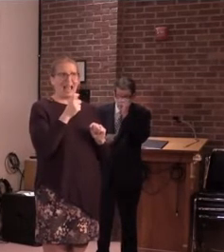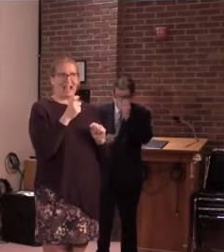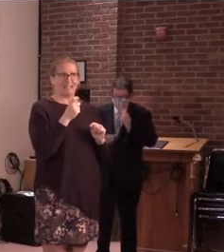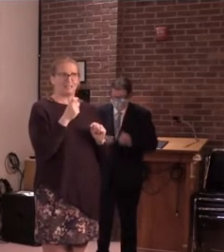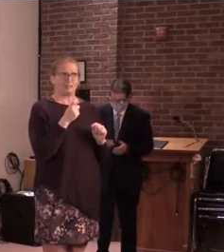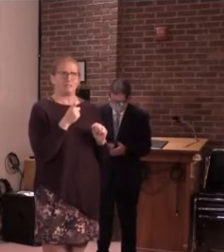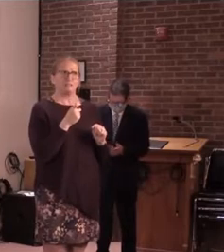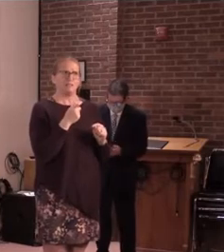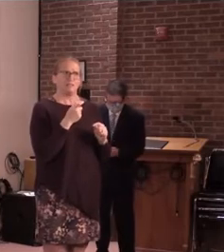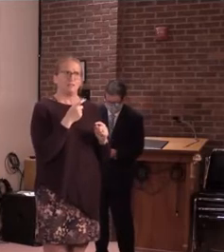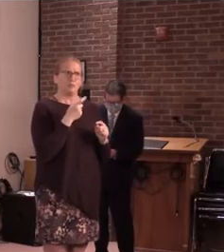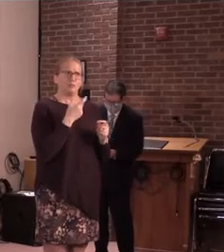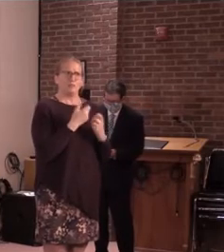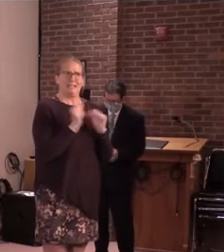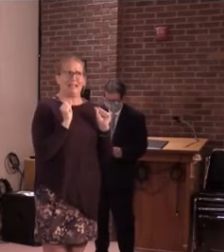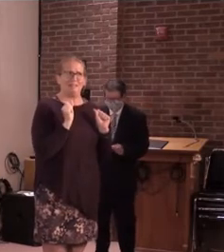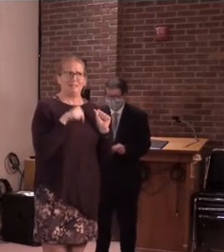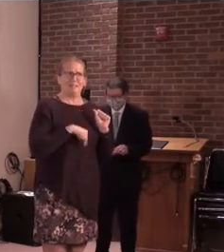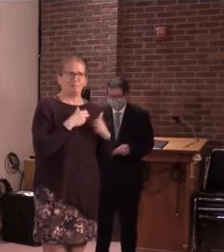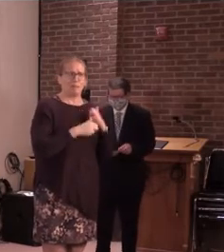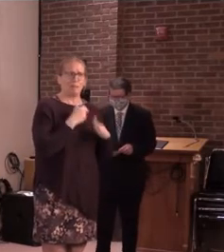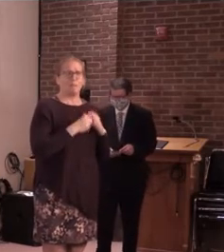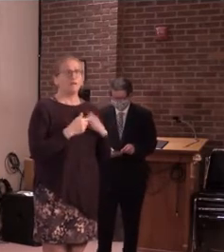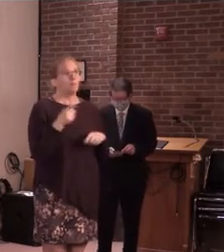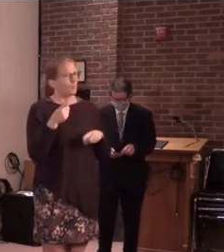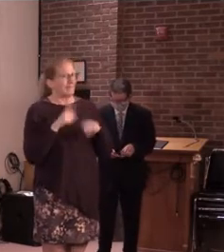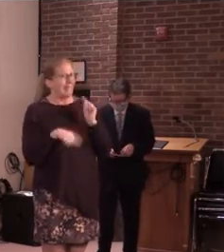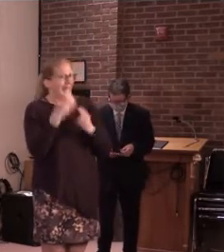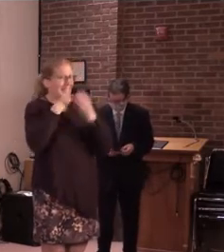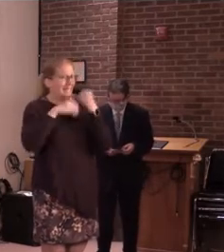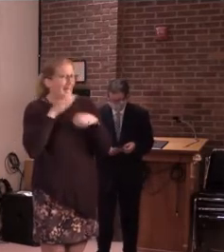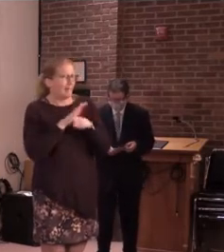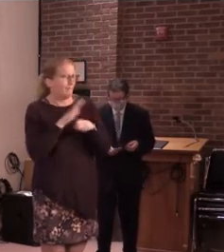out of it. No, but we'll give it a good shot, you know.